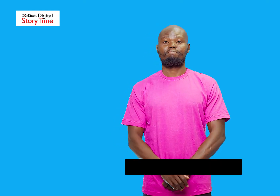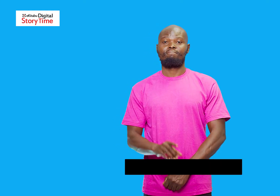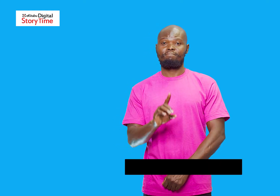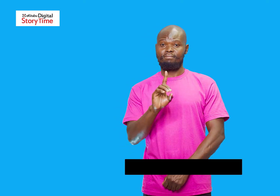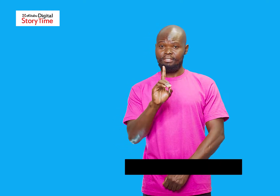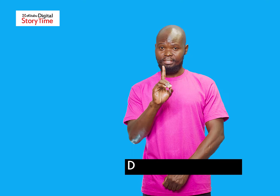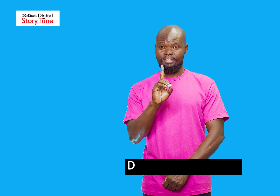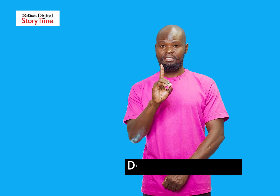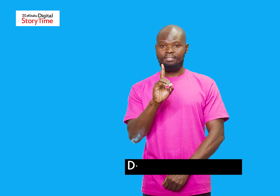D